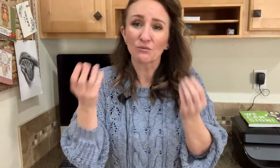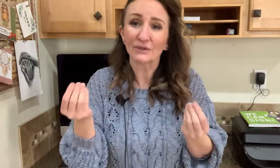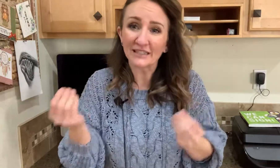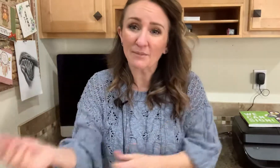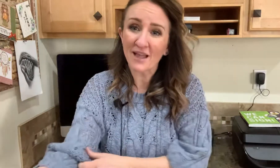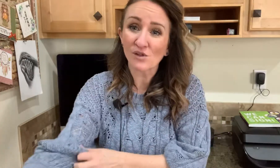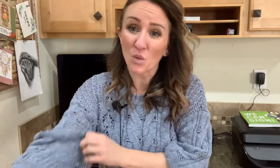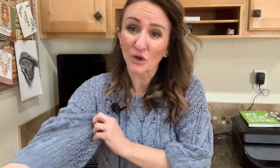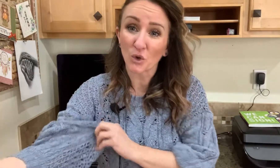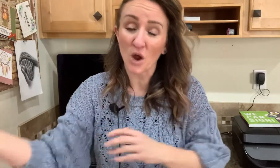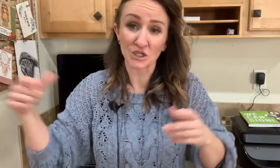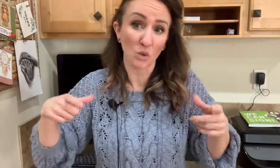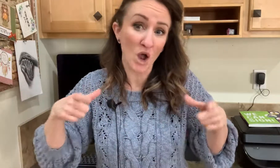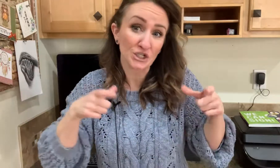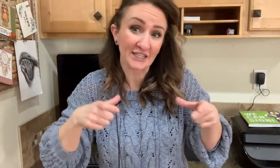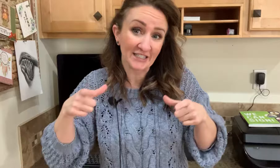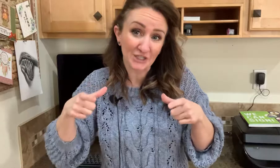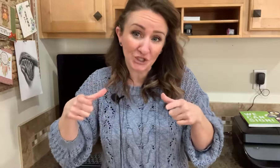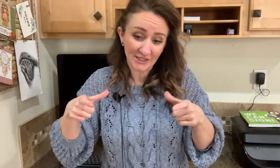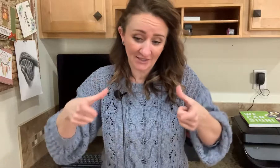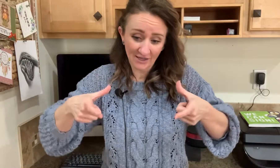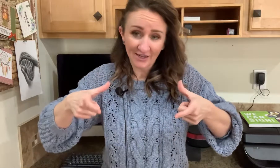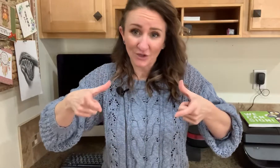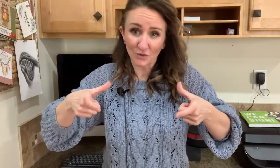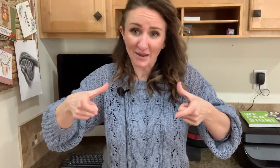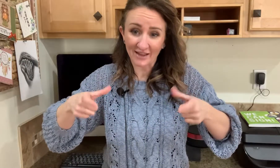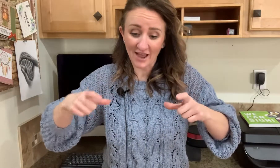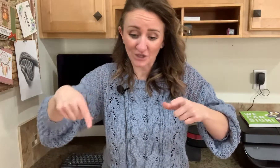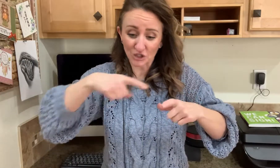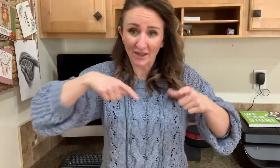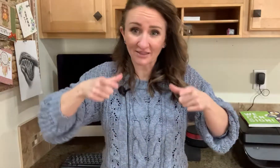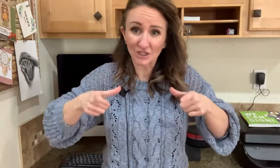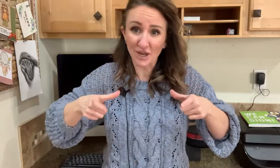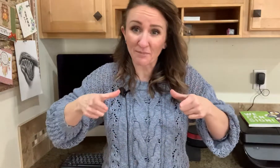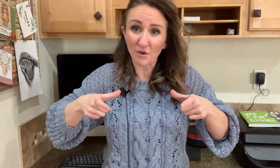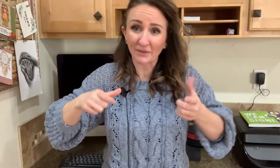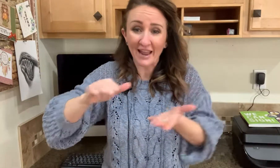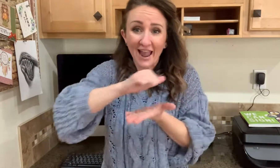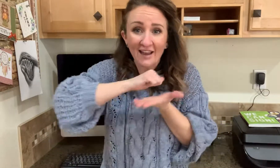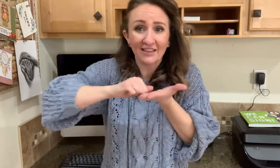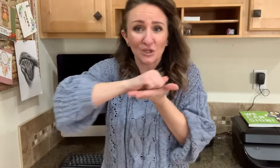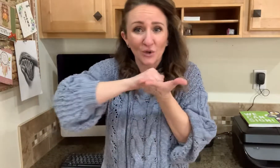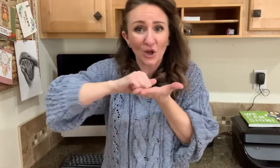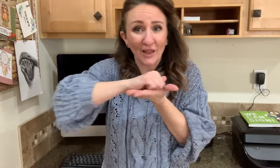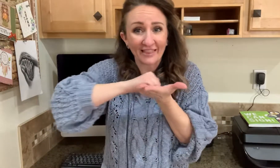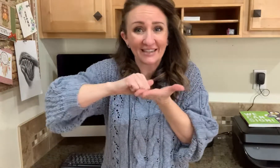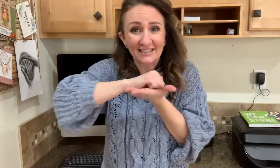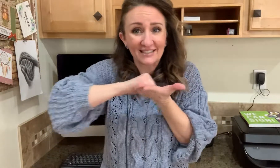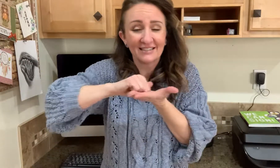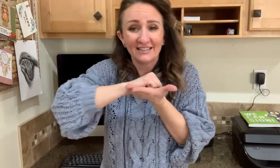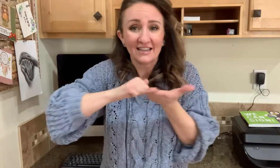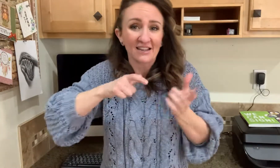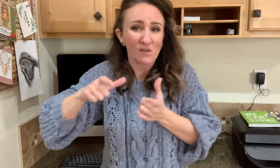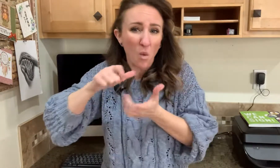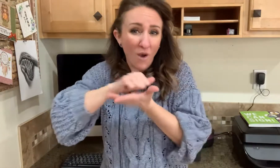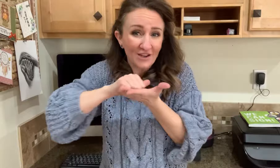really depends on what you're washing. Washing dishes, you'd make the shape of a plate, and then you would go like this. So washing